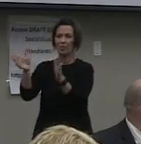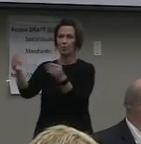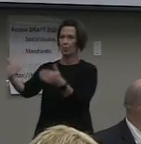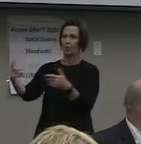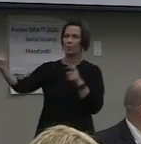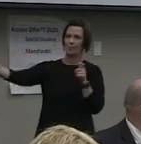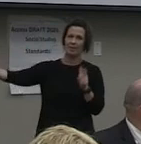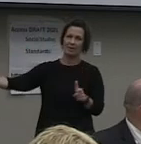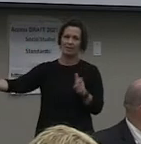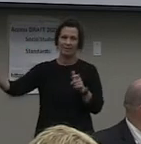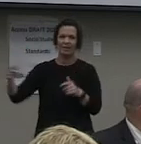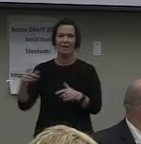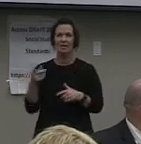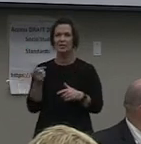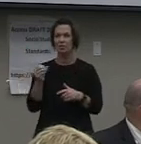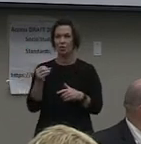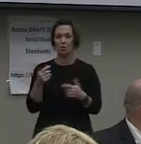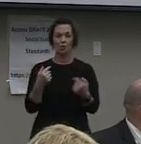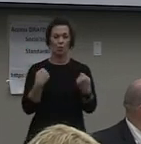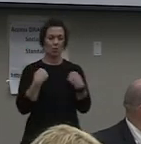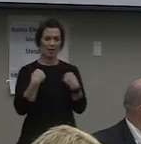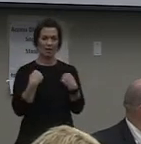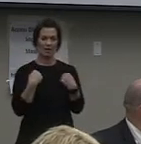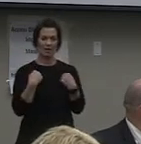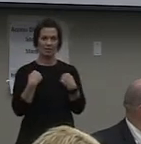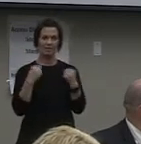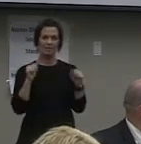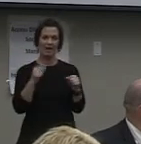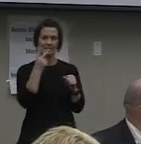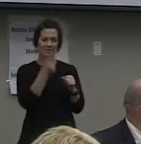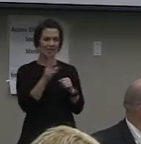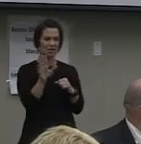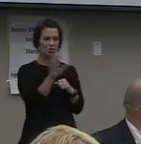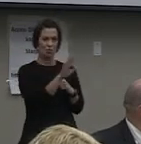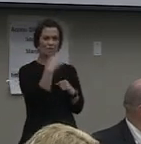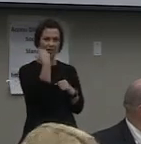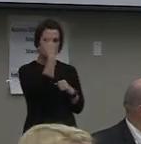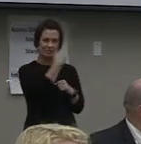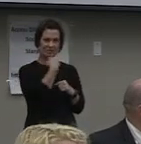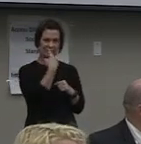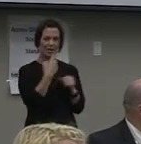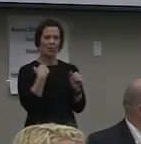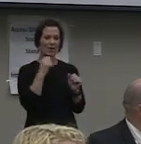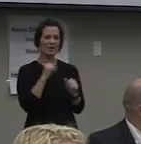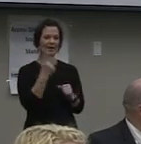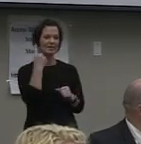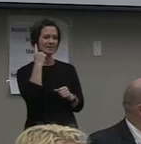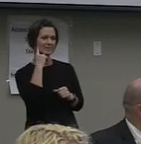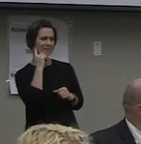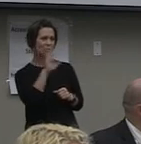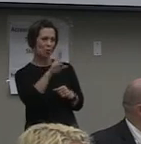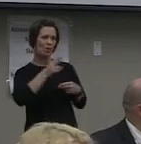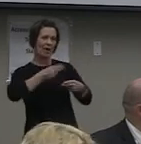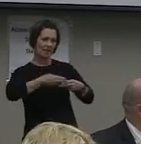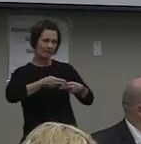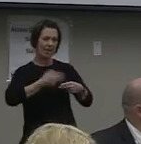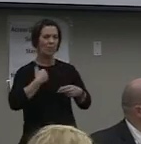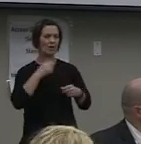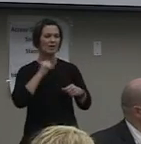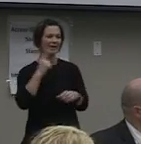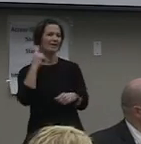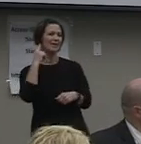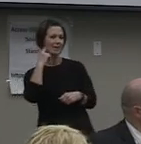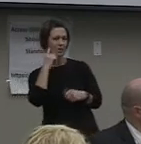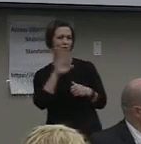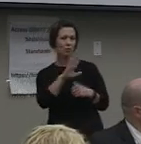such that the audience can see a name and a face and a label of who's speaking and who that character is, and